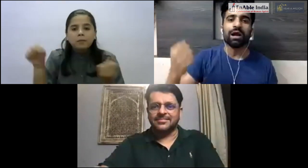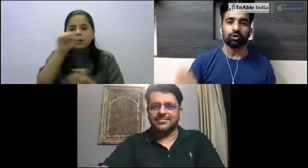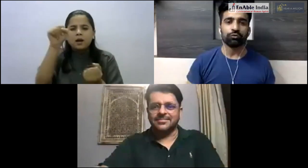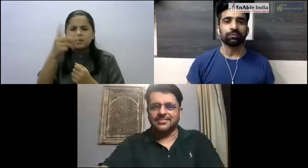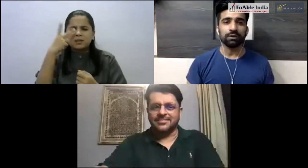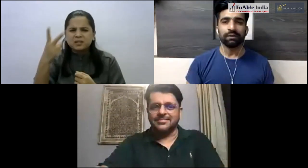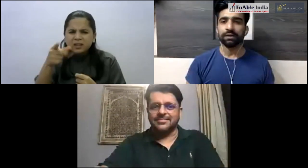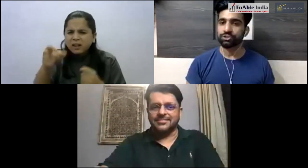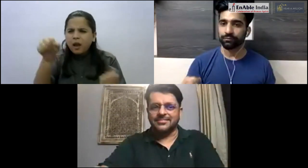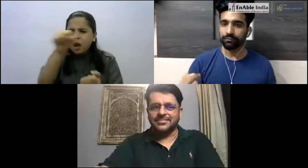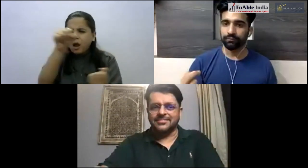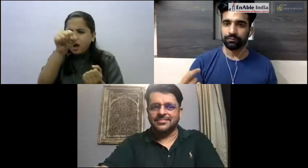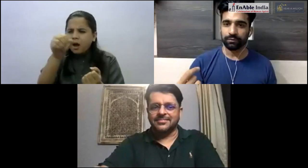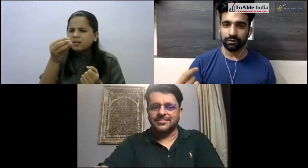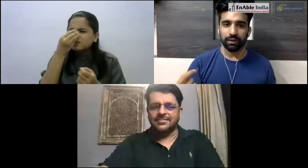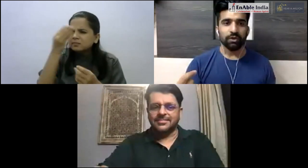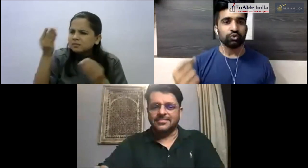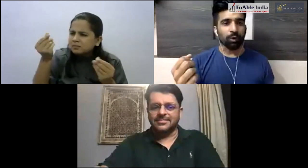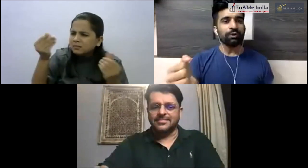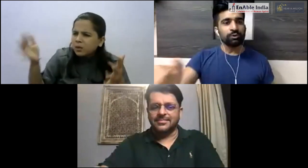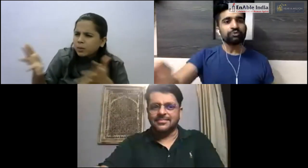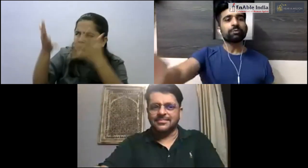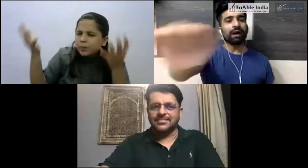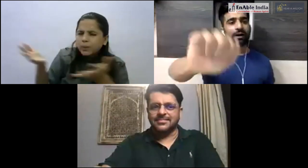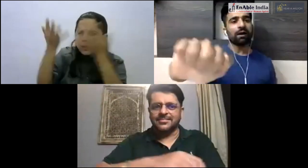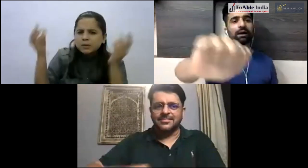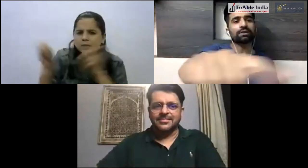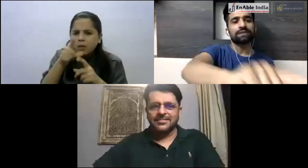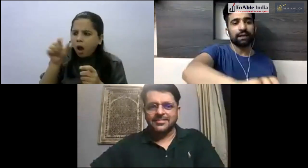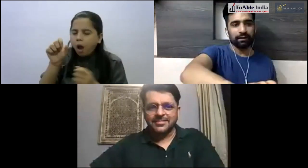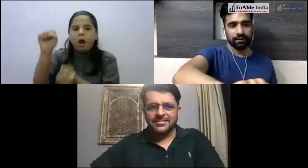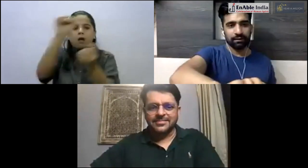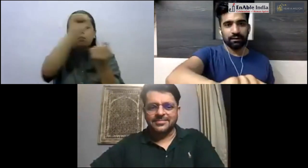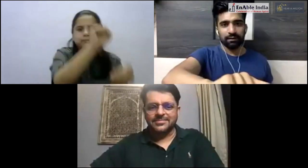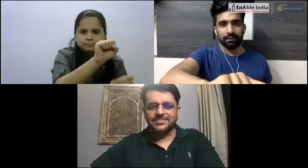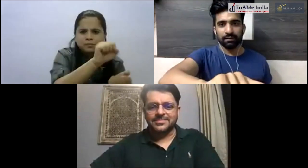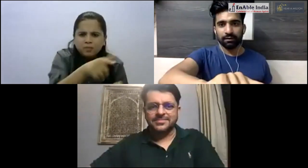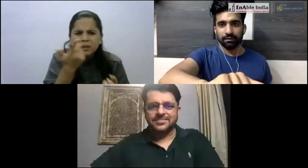coming out of from the engine. So what we do is we park our car on the side